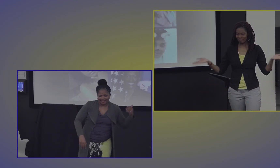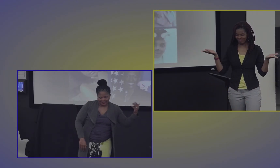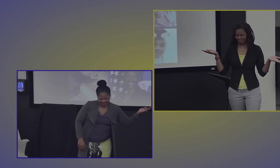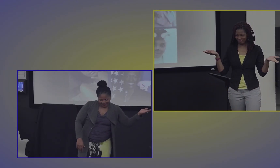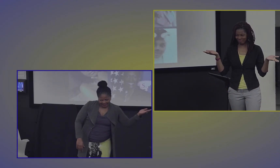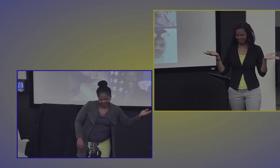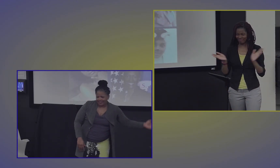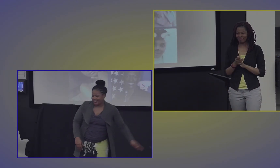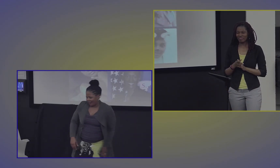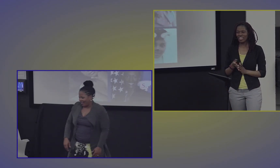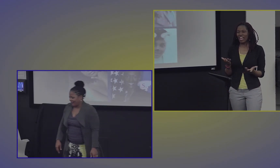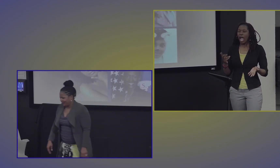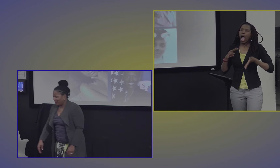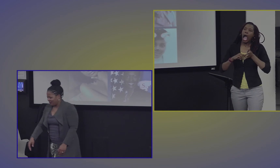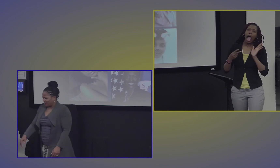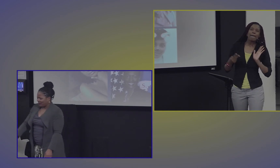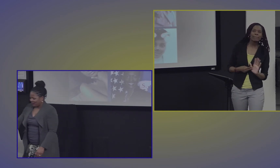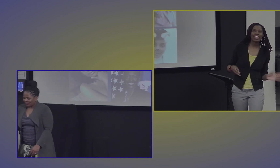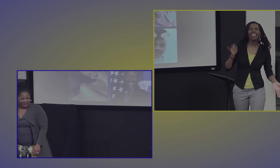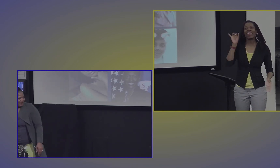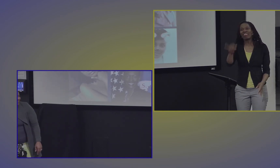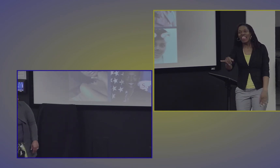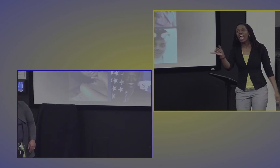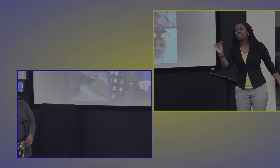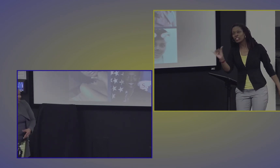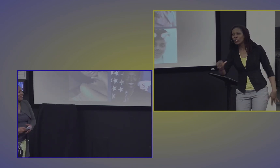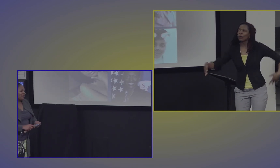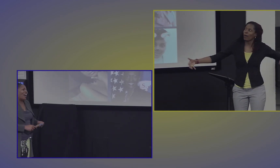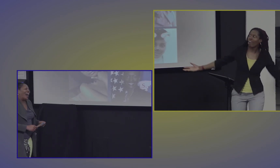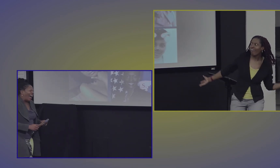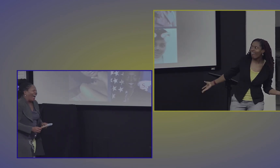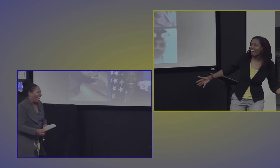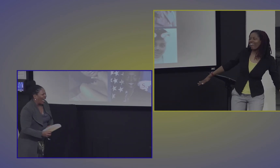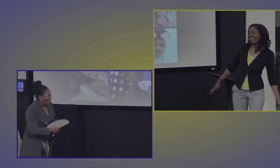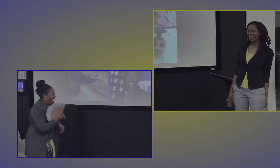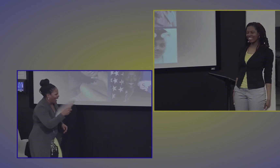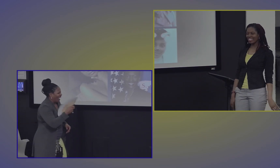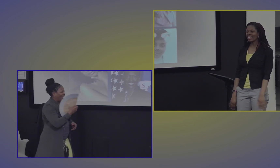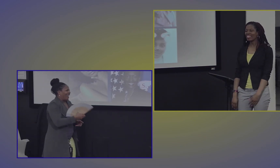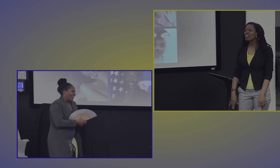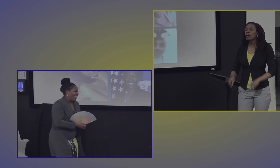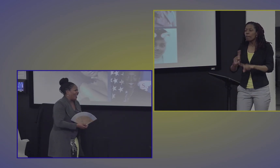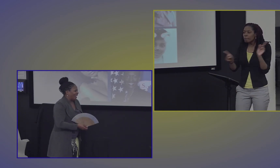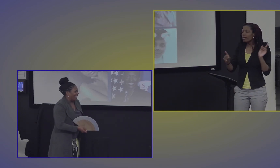of Niobe, DC. I want to introduce her to the crowd here. I mean, that too.